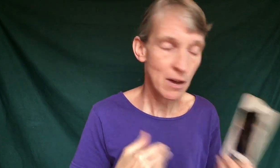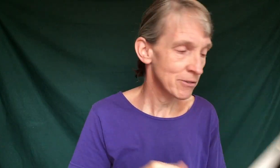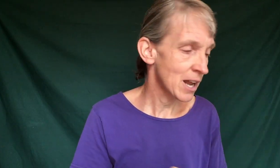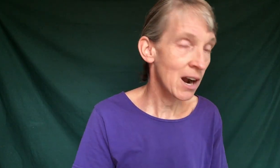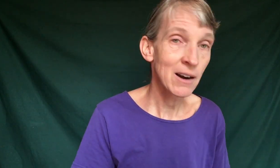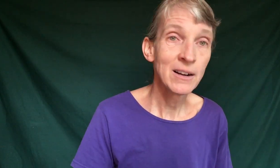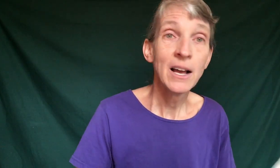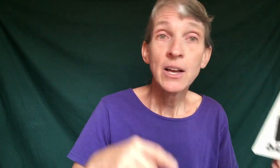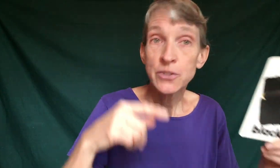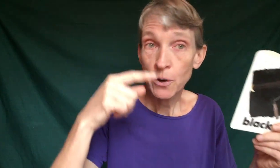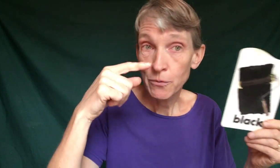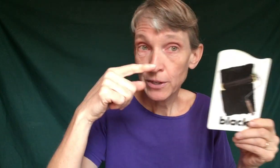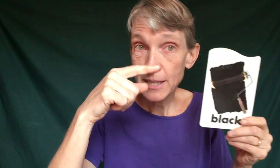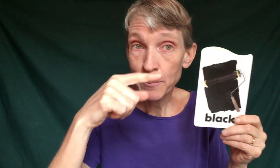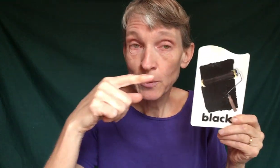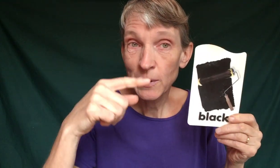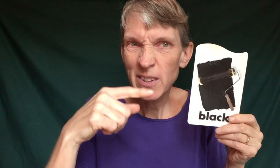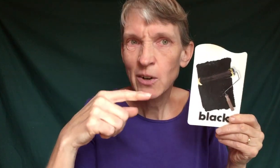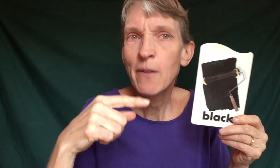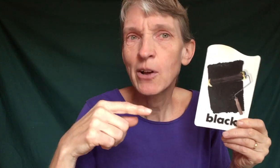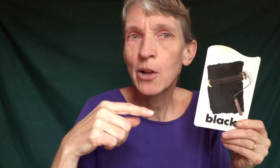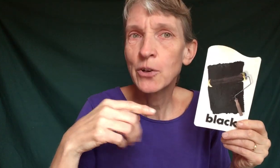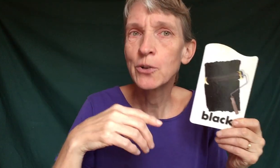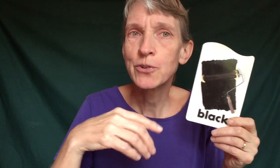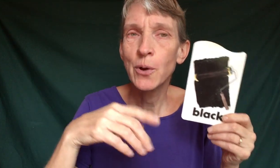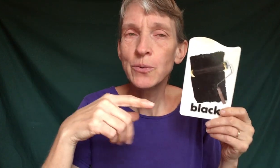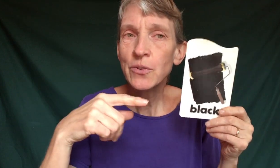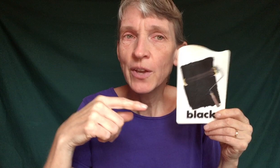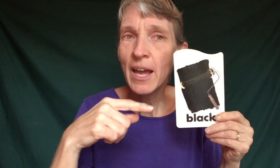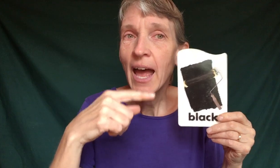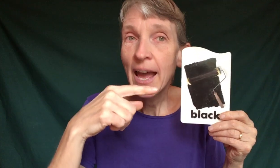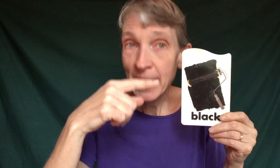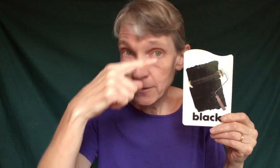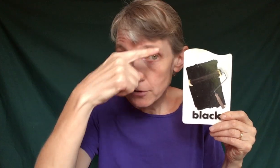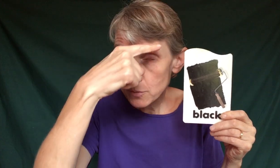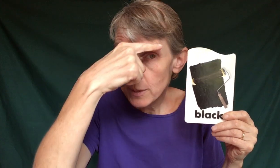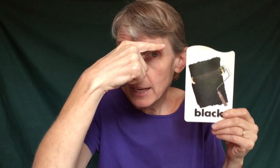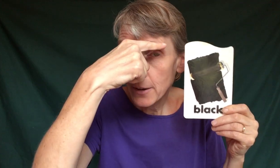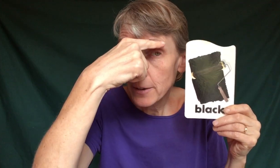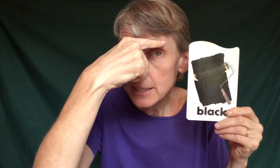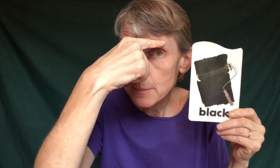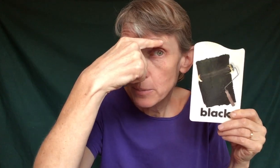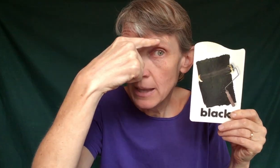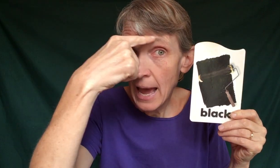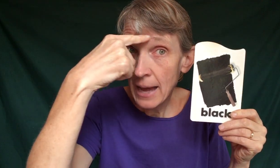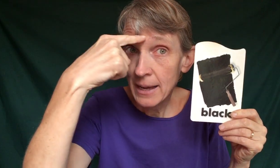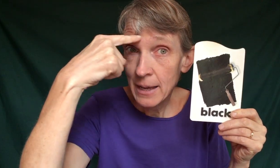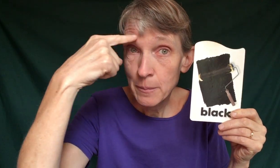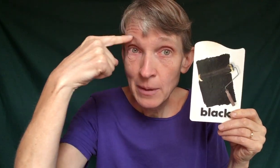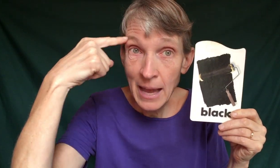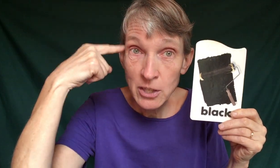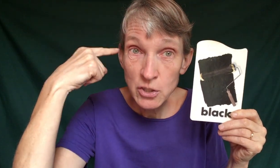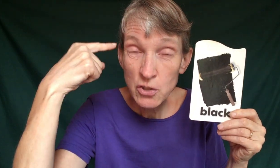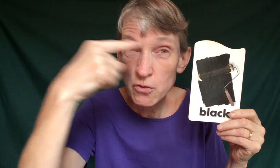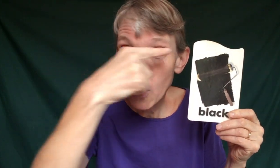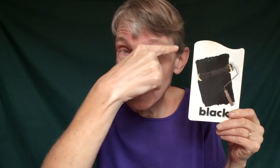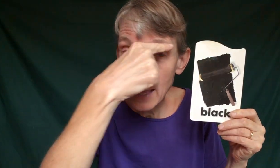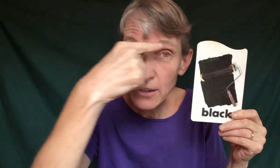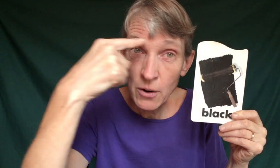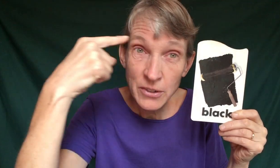often are. So for example, they're often called earth tones. And the first one here is black. And black, you just draw a line across